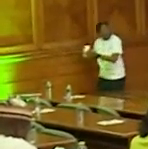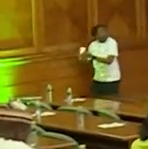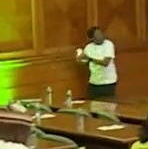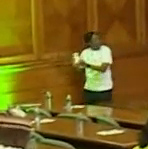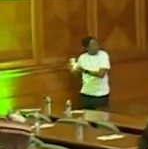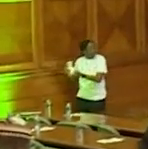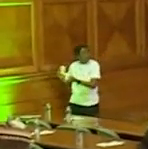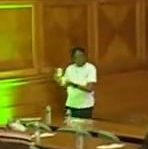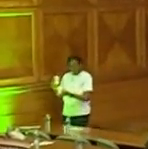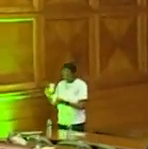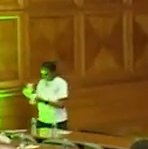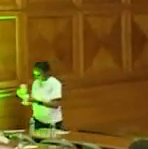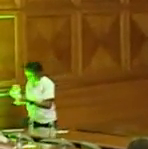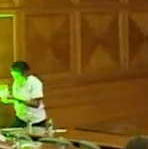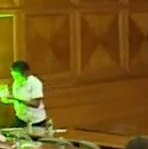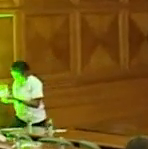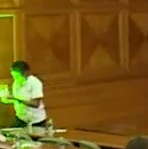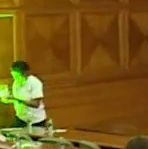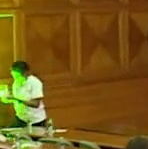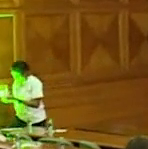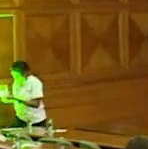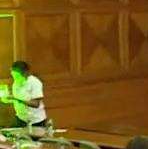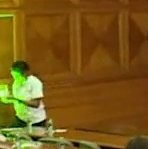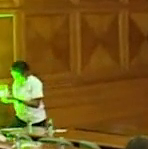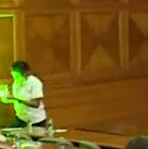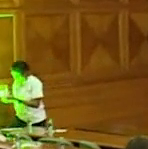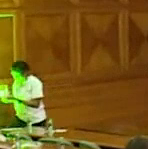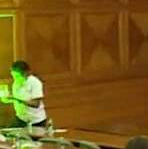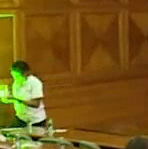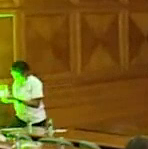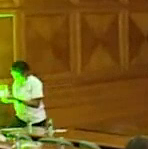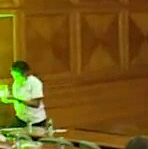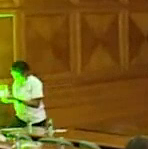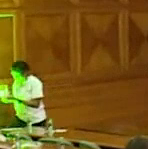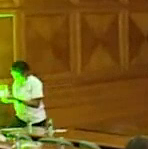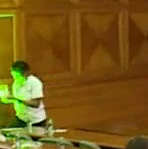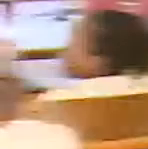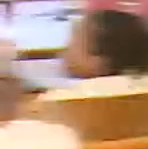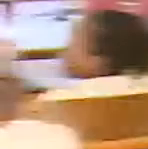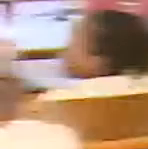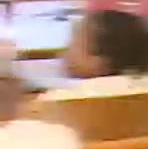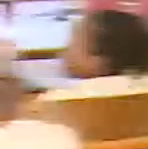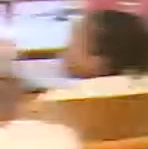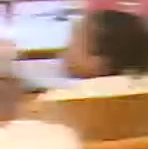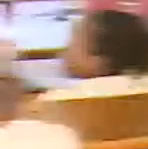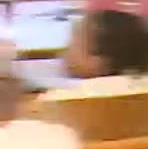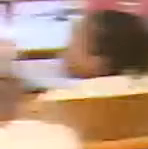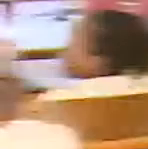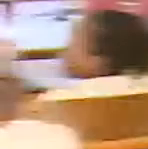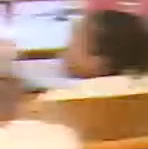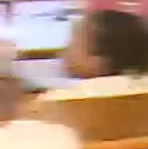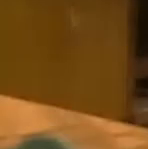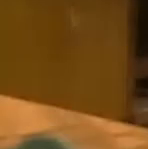Thank you very much for the beautiful presentation. My name is Ishmael from